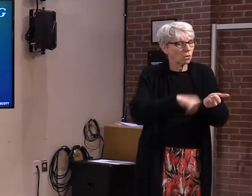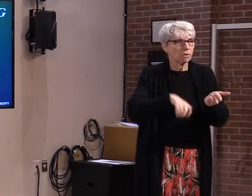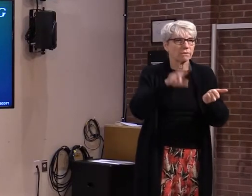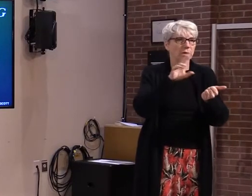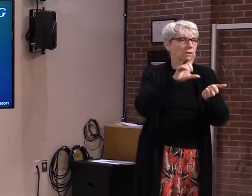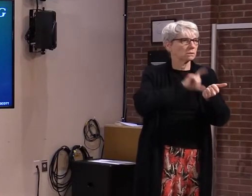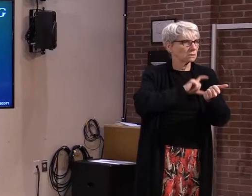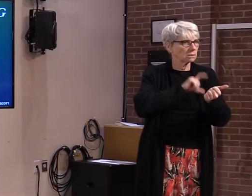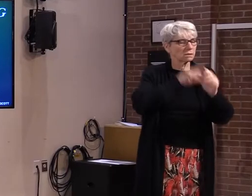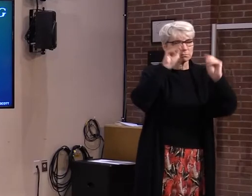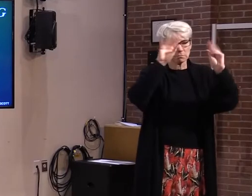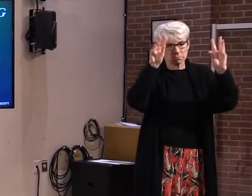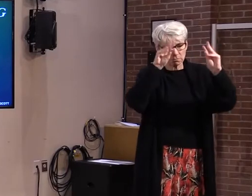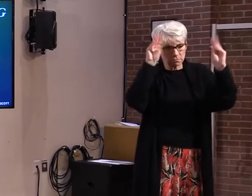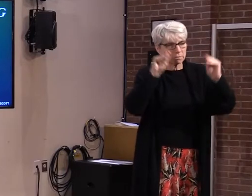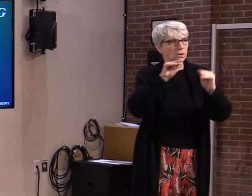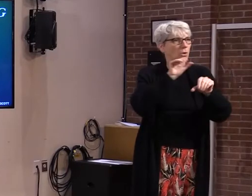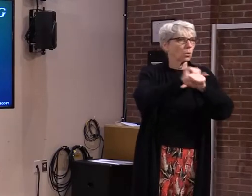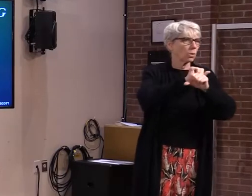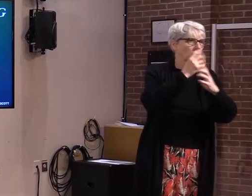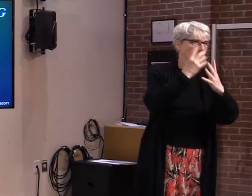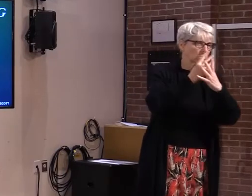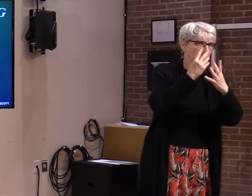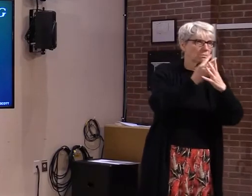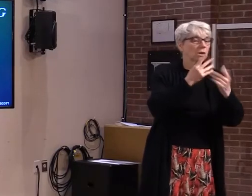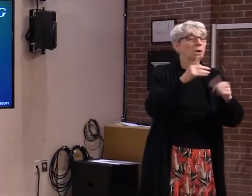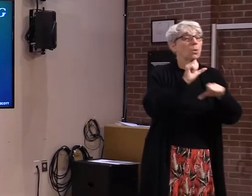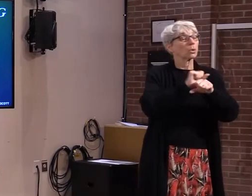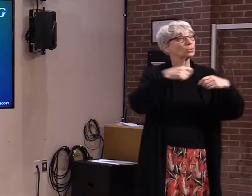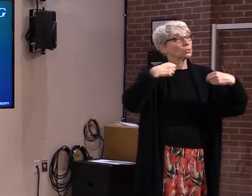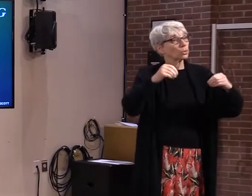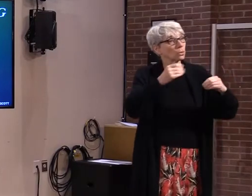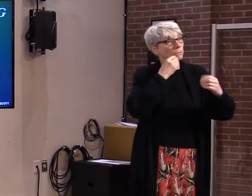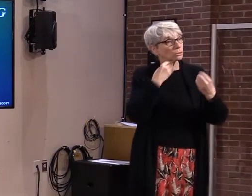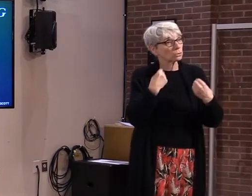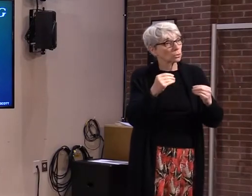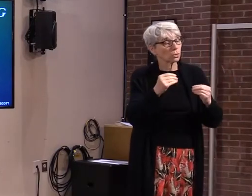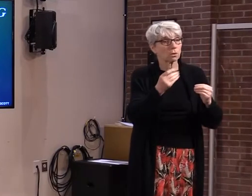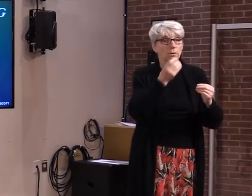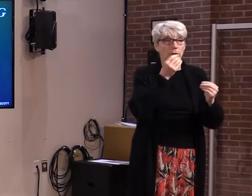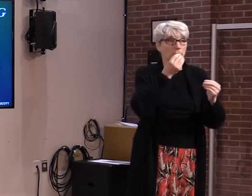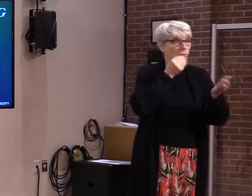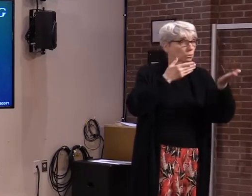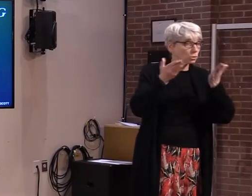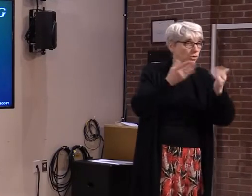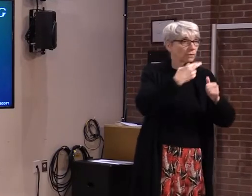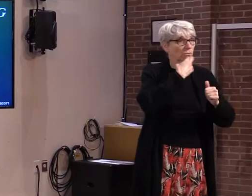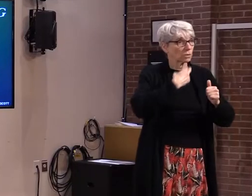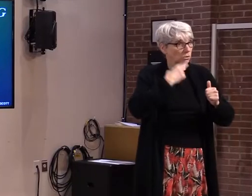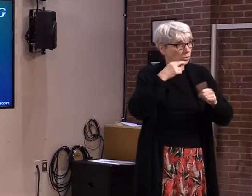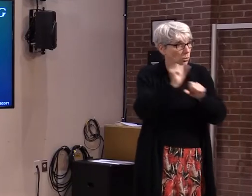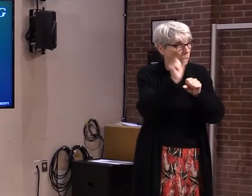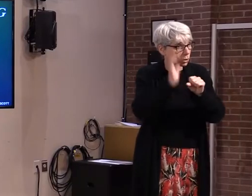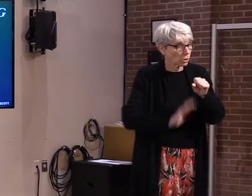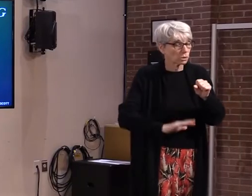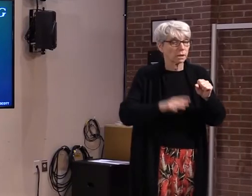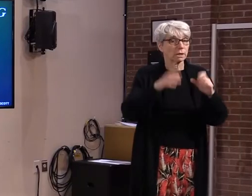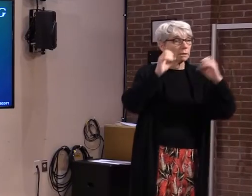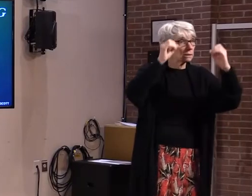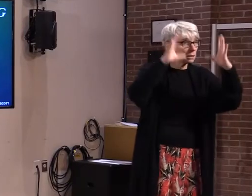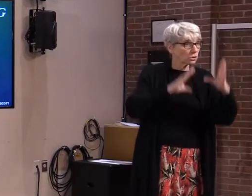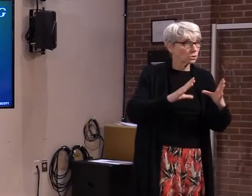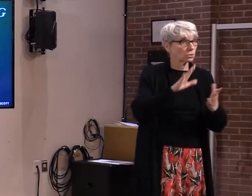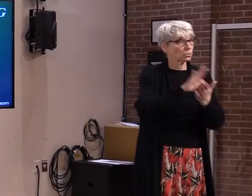enforcement, first responders and corrections staff, grocery store, food service and restaurant workers,